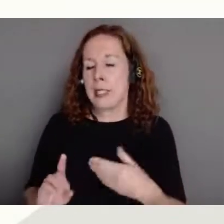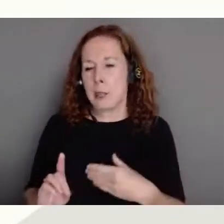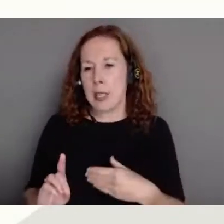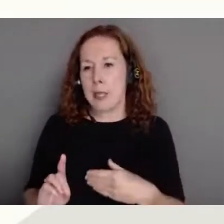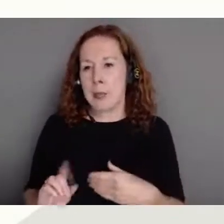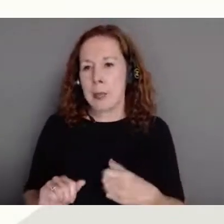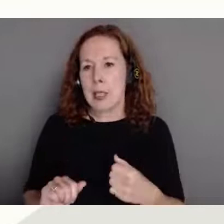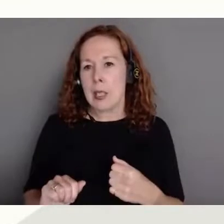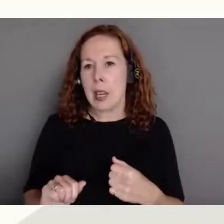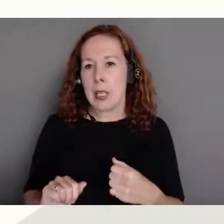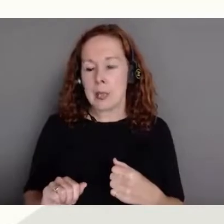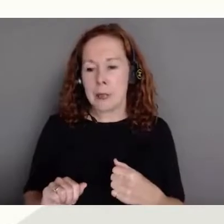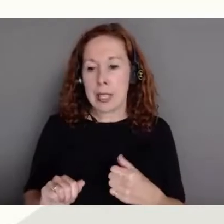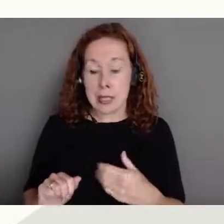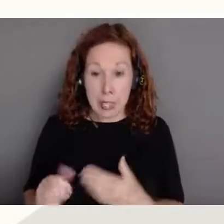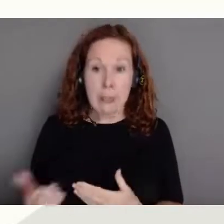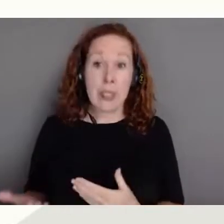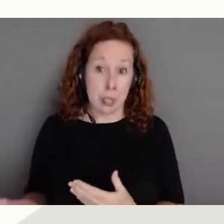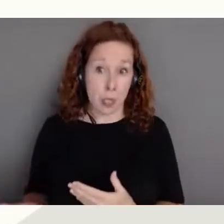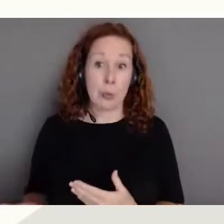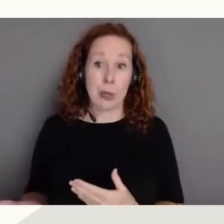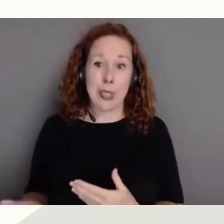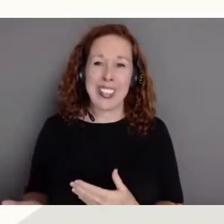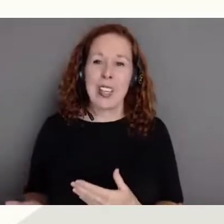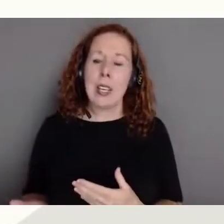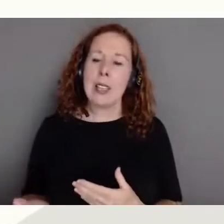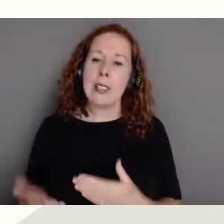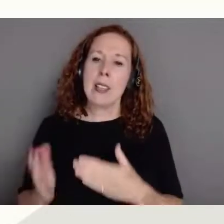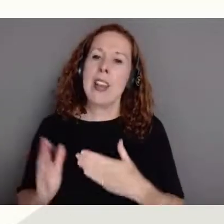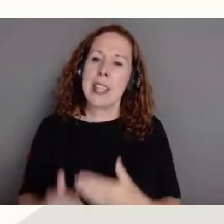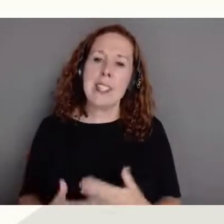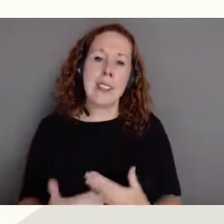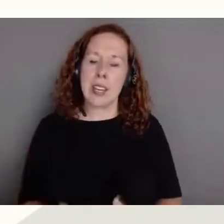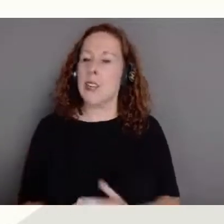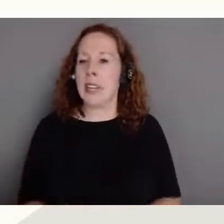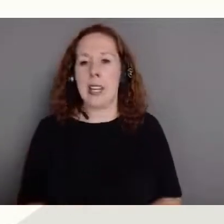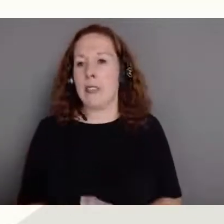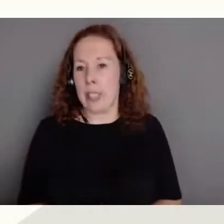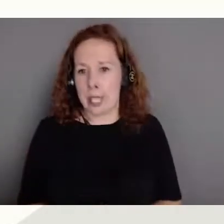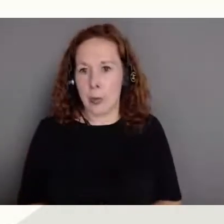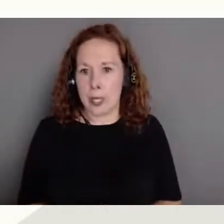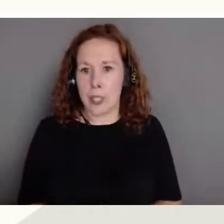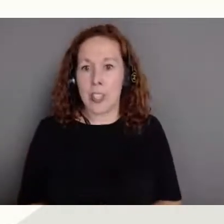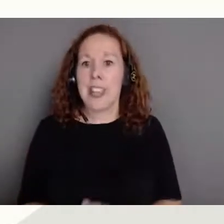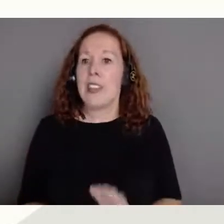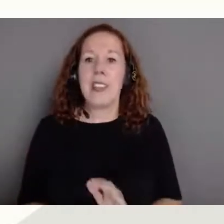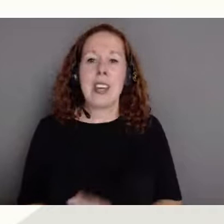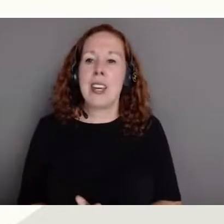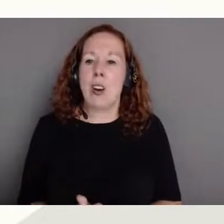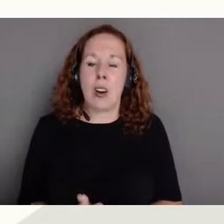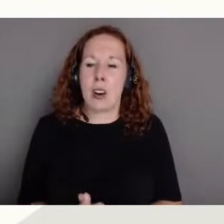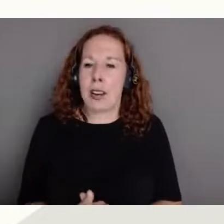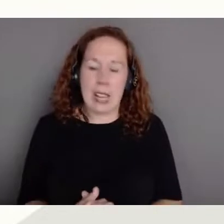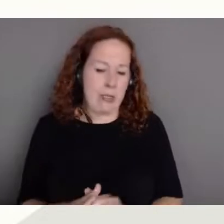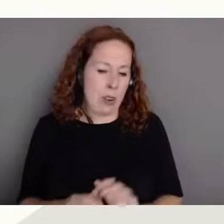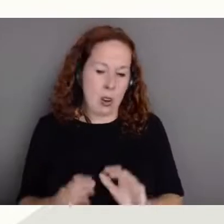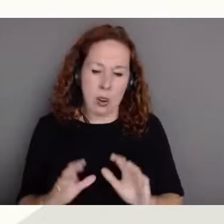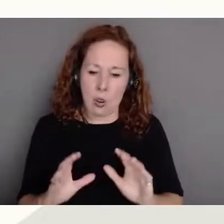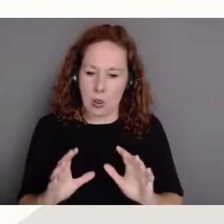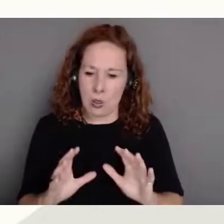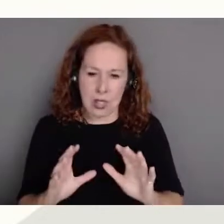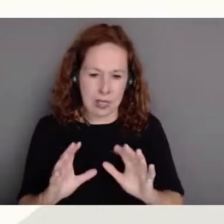why it needs to be a deaf interpreter is Yeah. that's their native language. They Yes. are